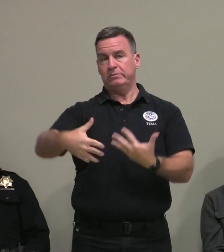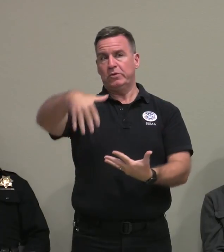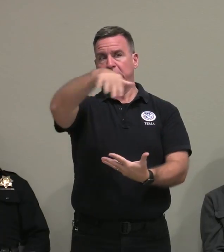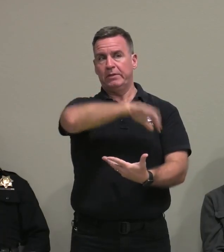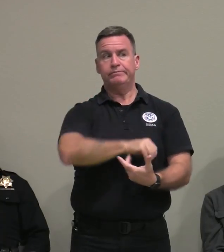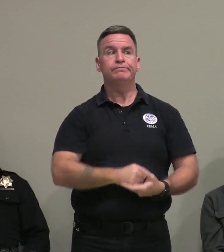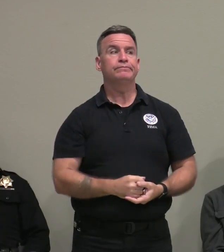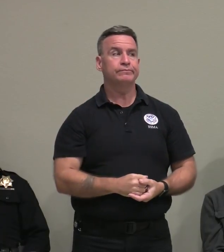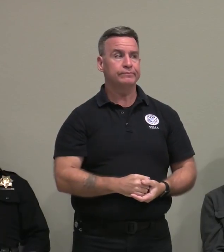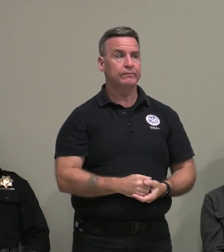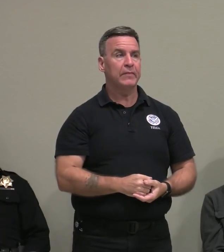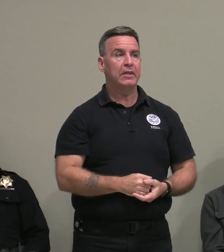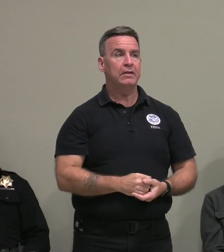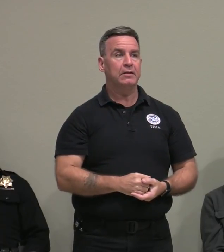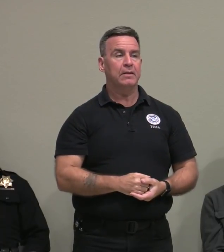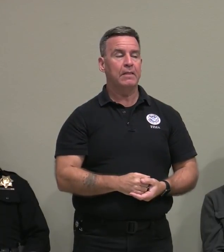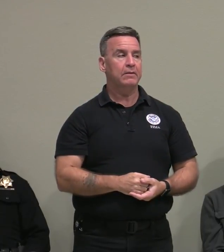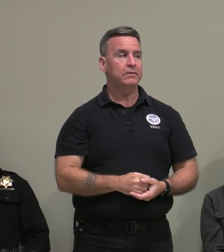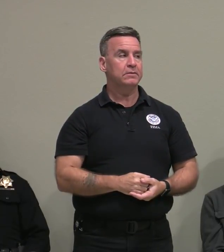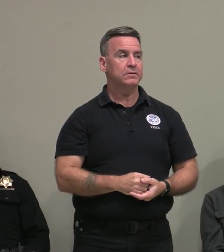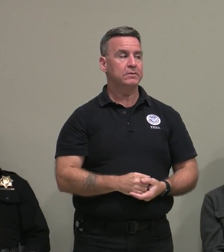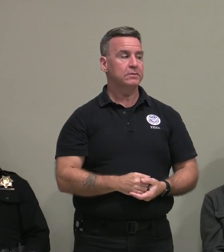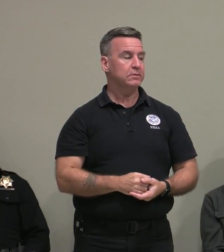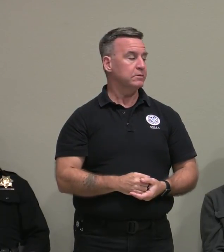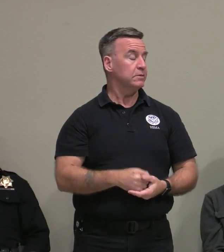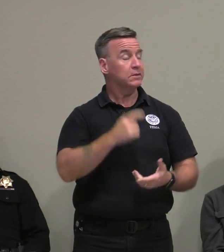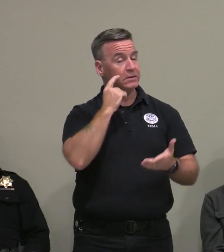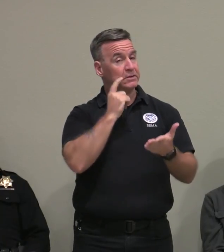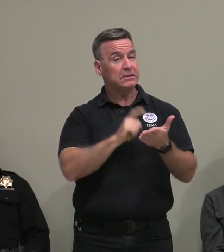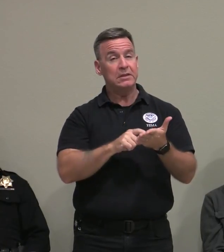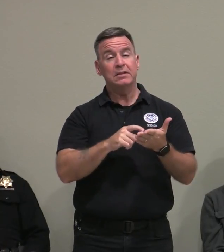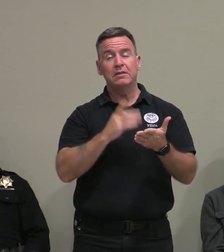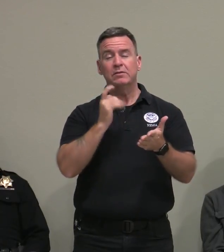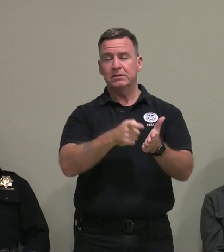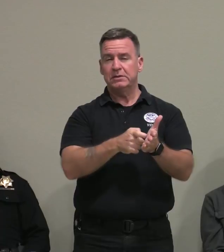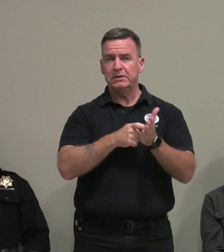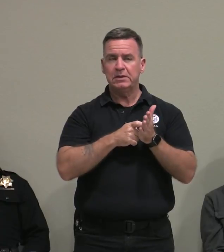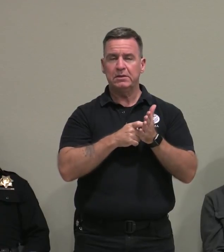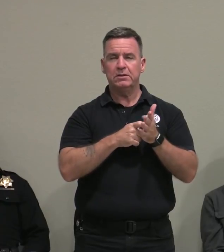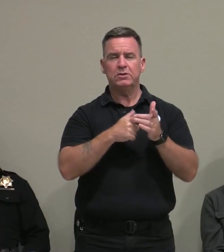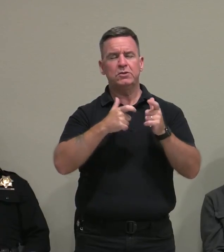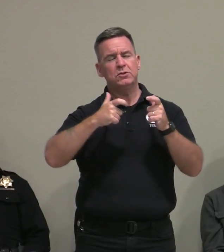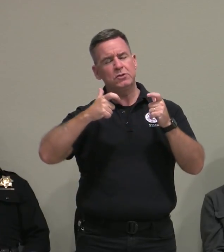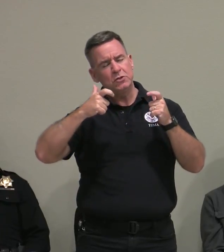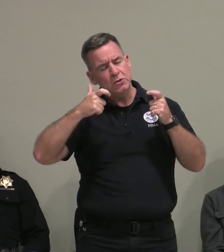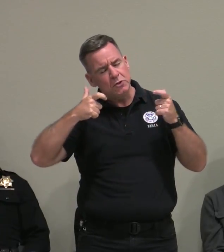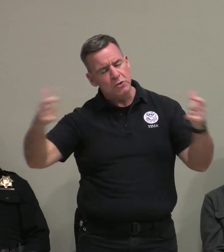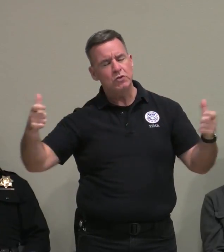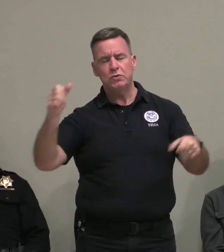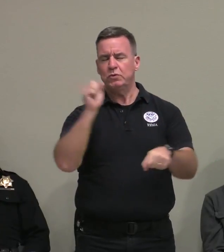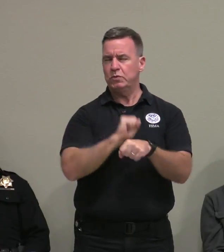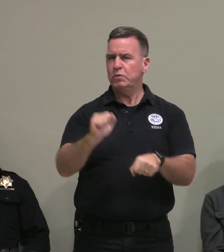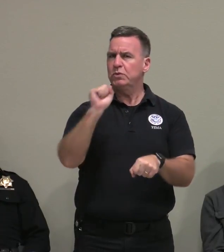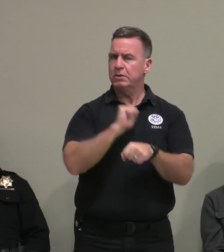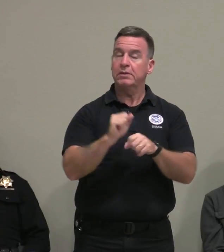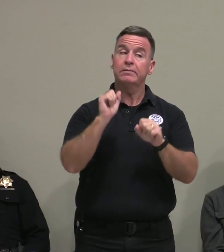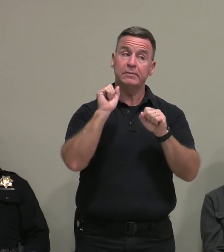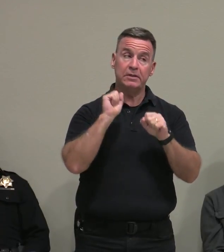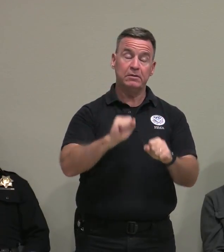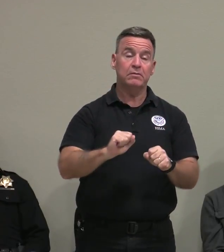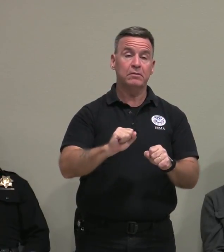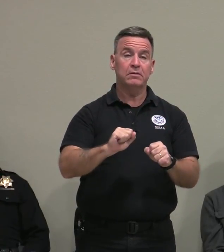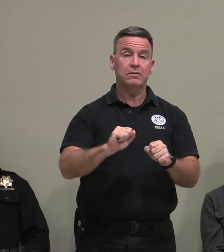Okay. So as you can see, it will take a herculean effort to be able to